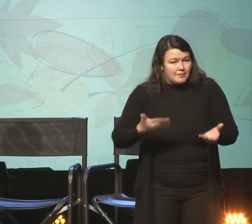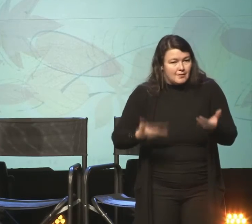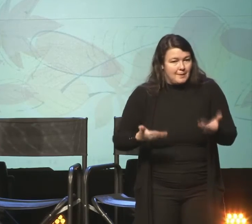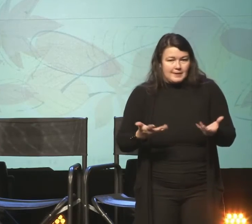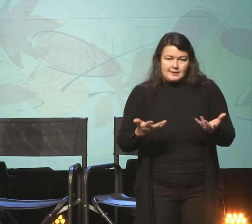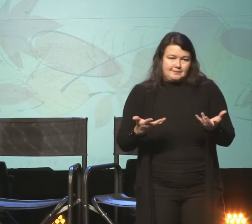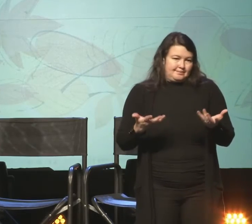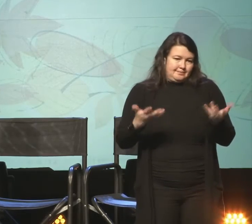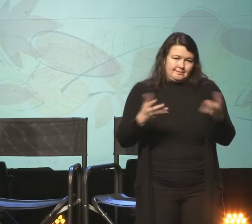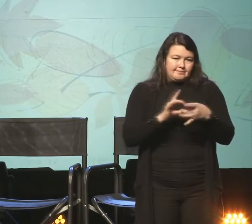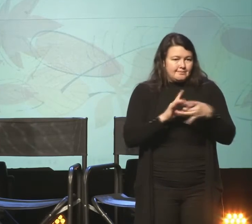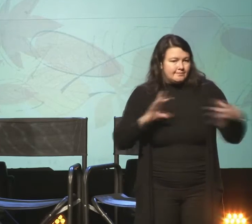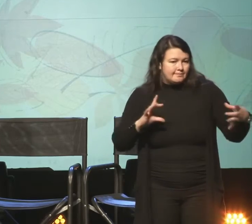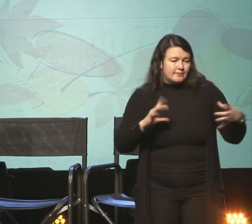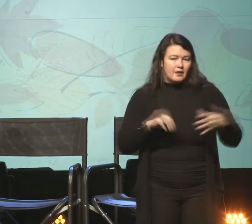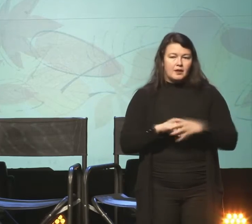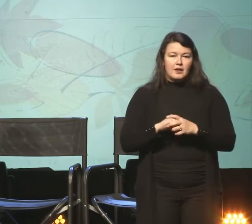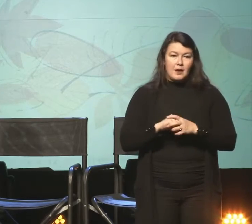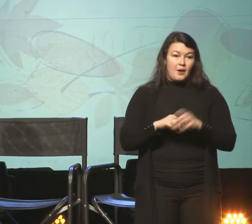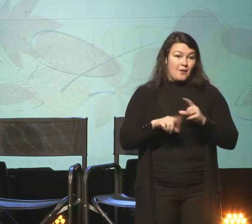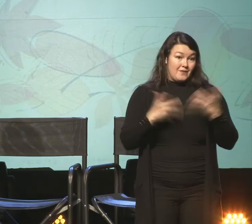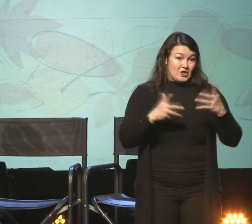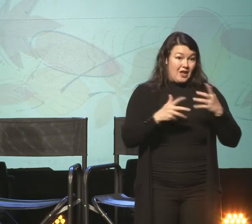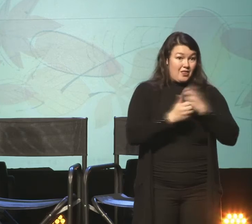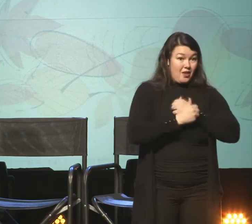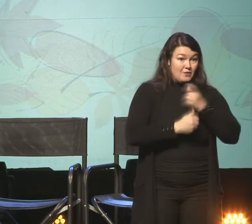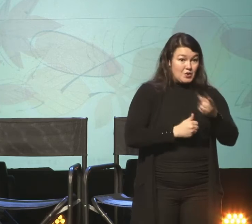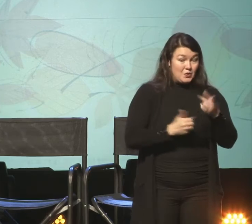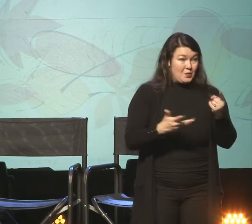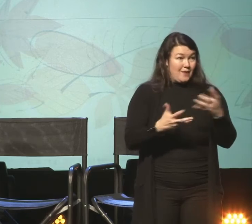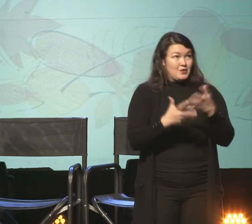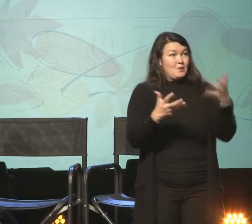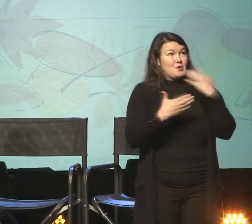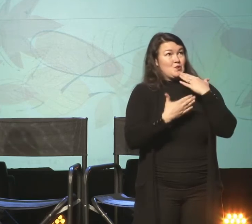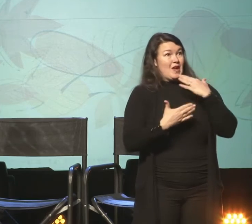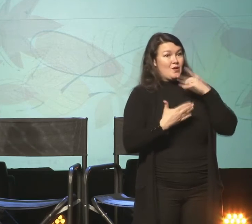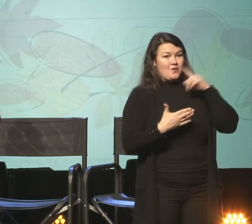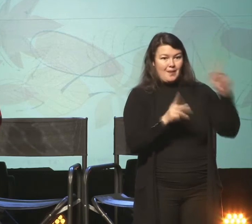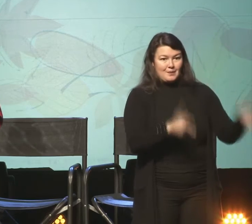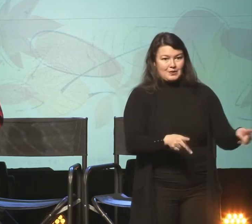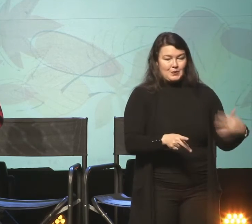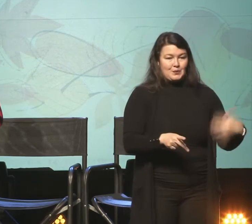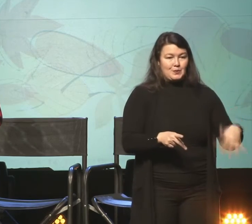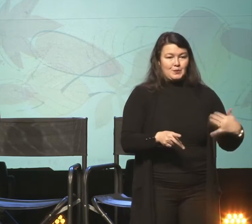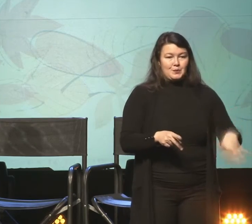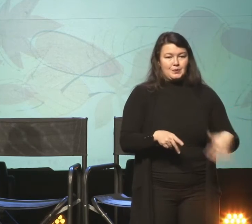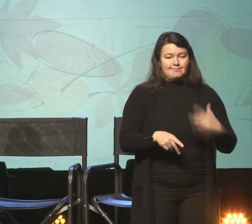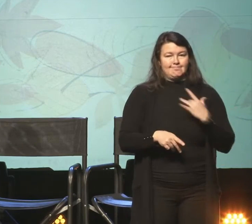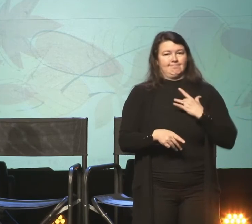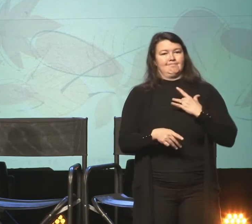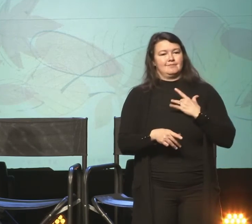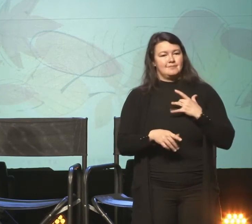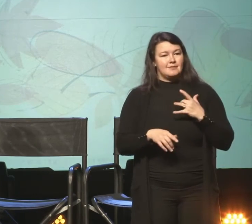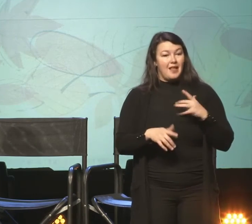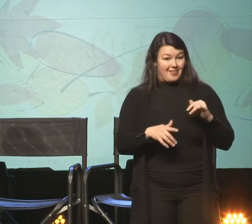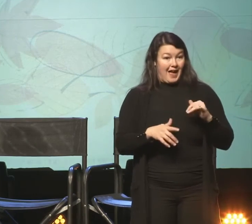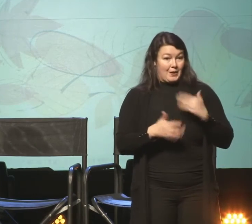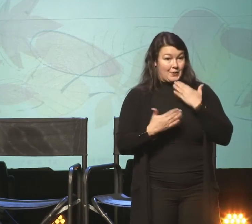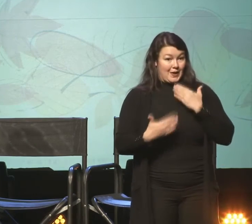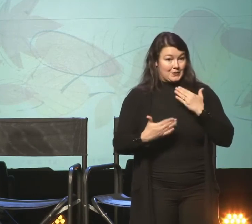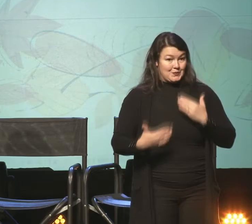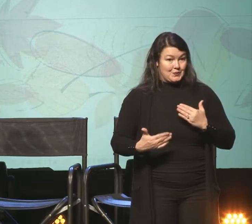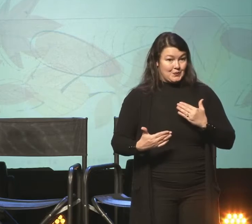died. Maybe that person loved you as best as they could, and you have so much gratitude in your heart for that. Well, take that gratitude